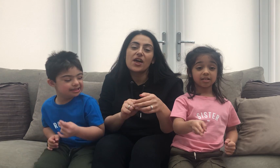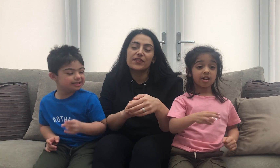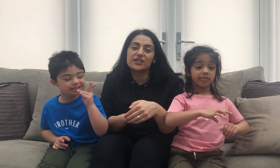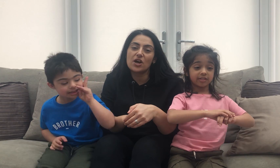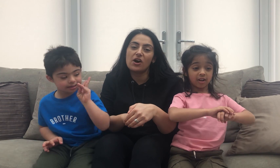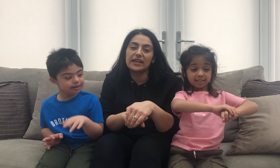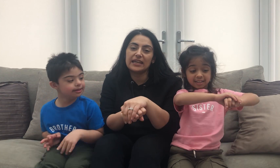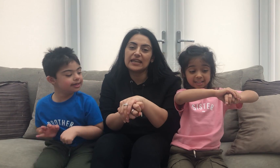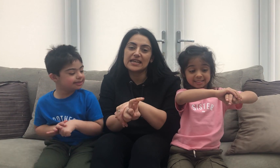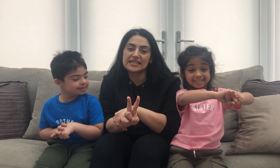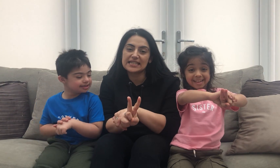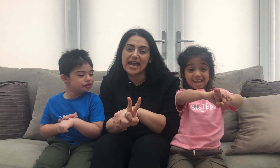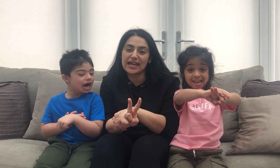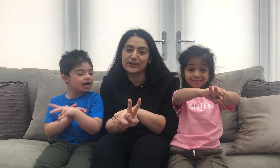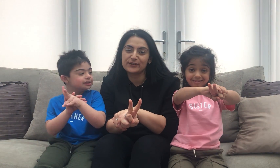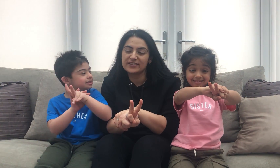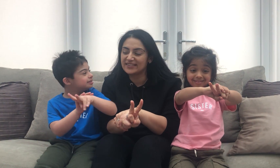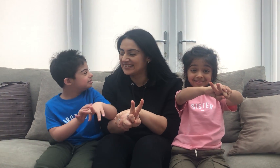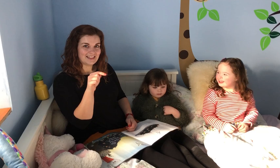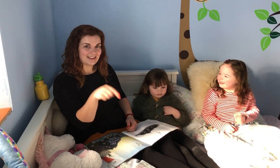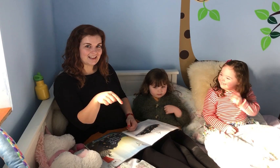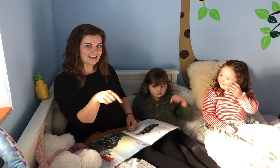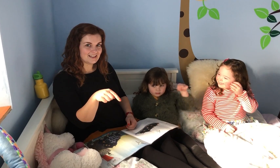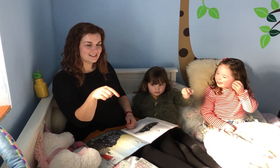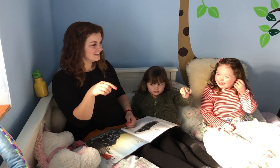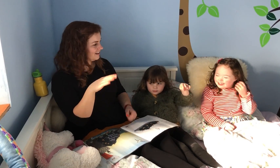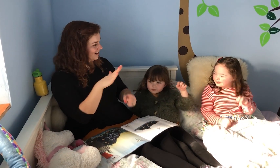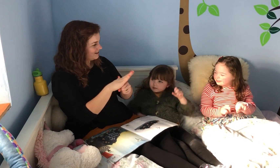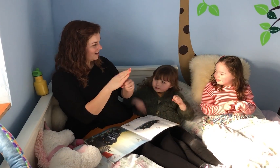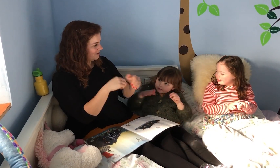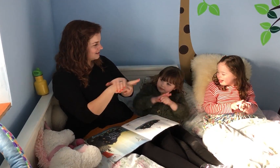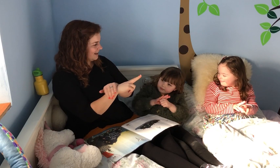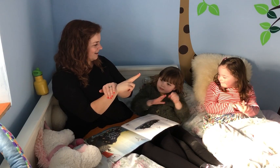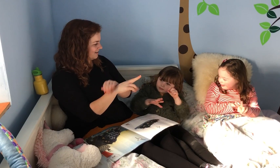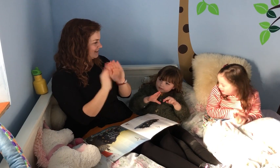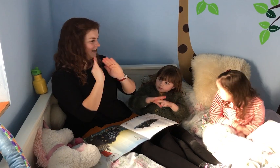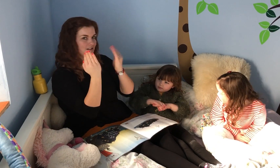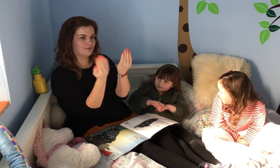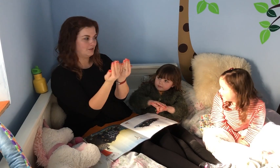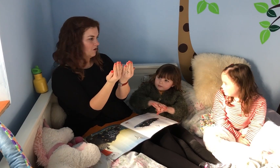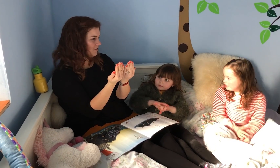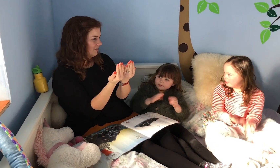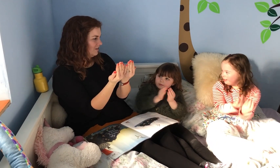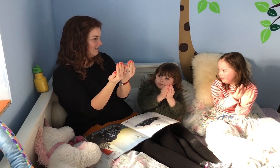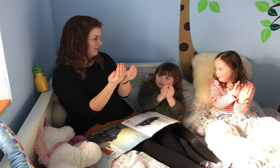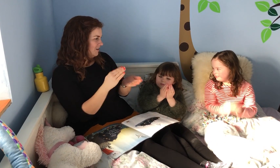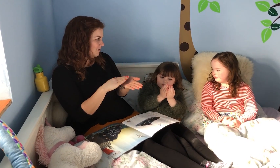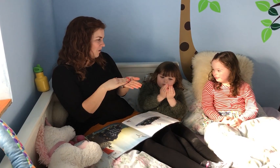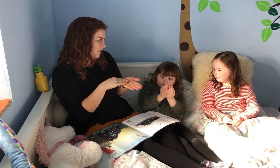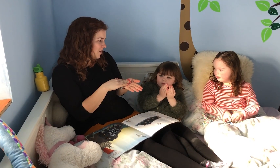the tiny snail. These are the other snails in the flock, who all